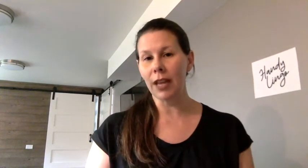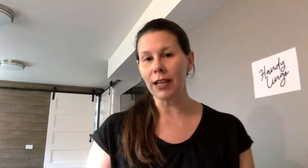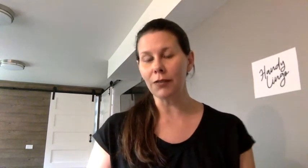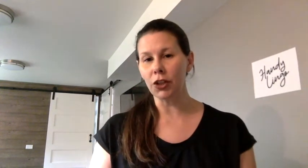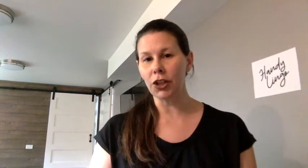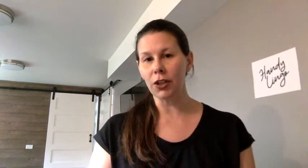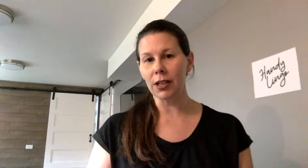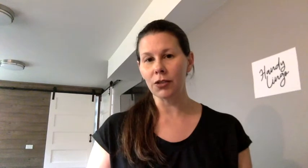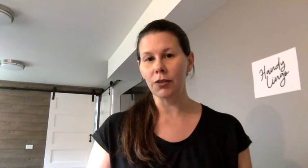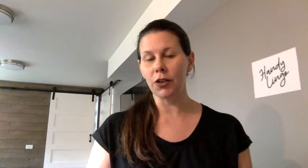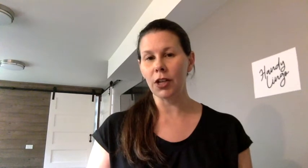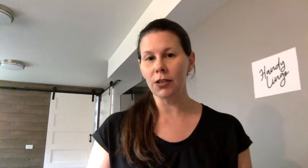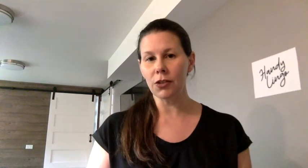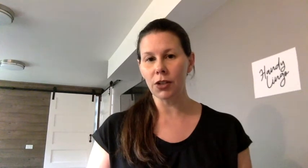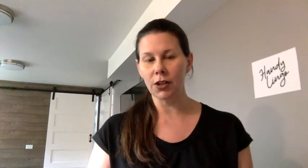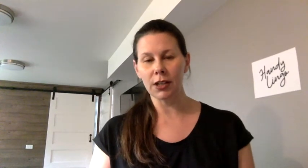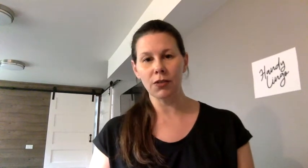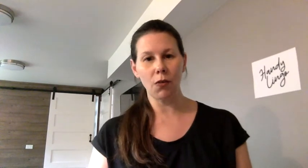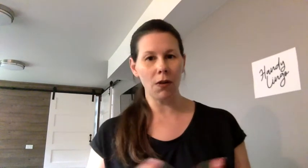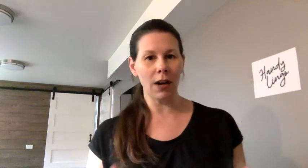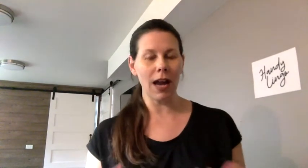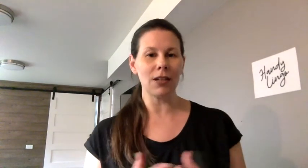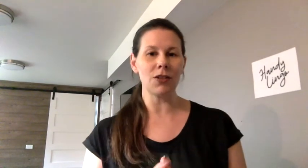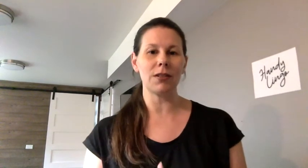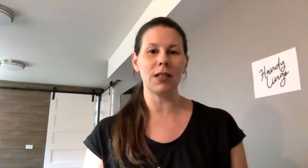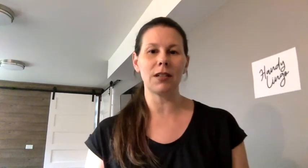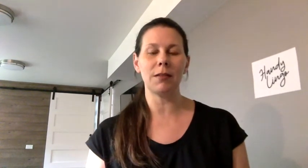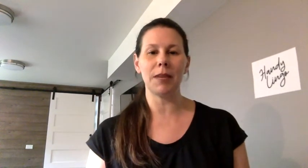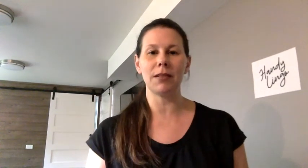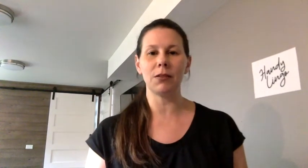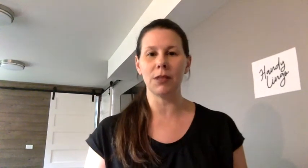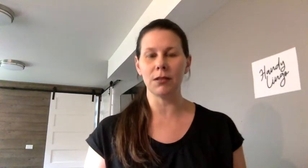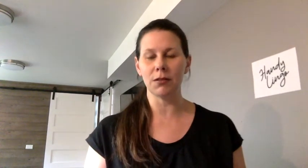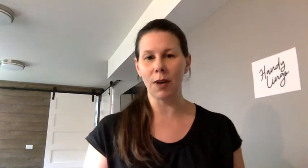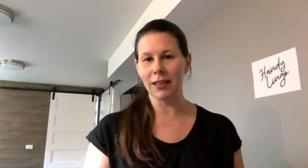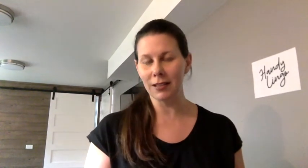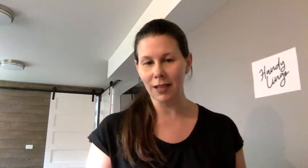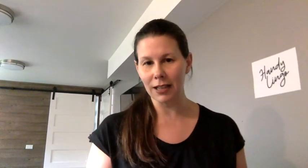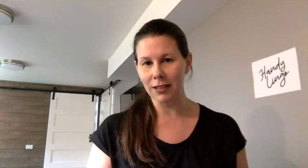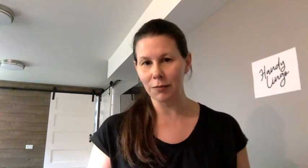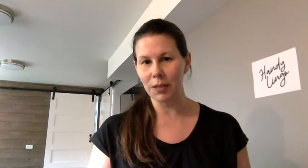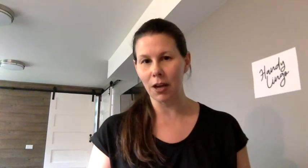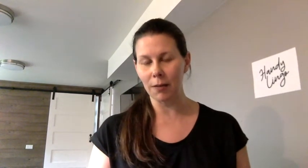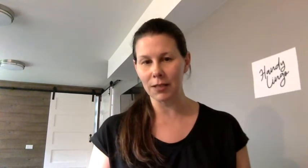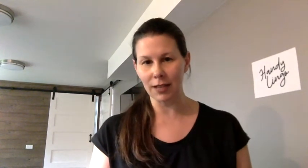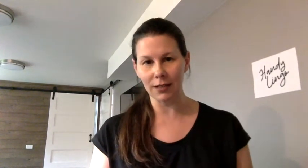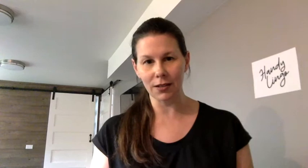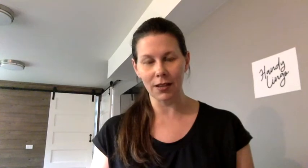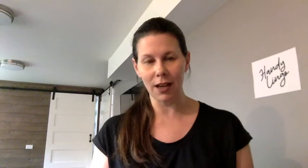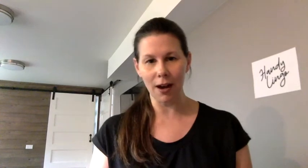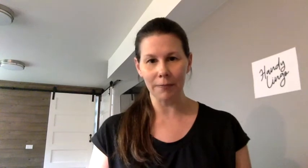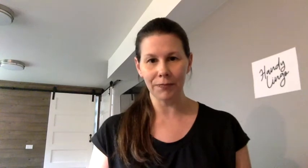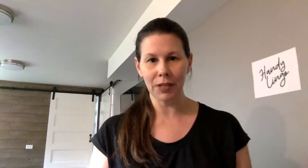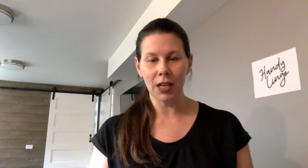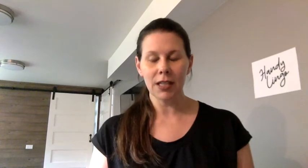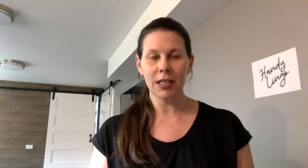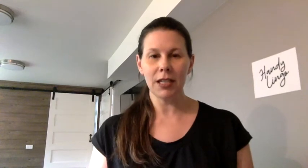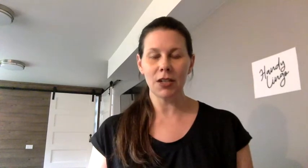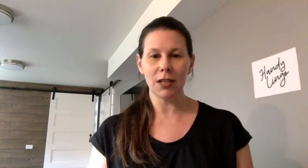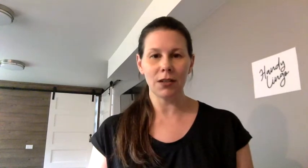if you're curious or if your kids are curious, or I can just stick to the basic reasons why these signs have become the signs that they are. Teach is a